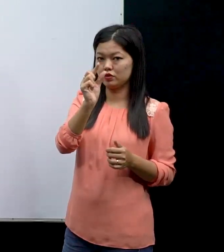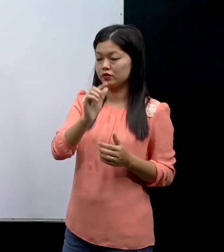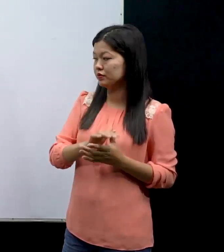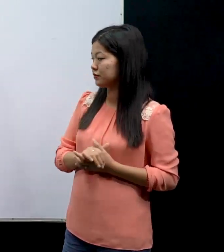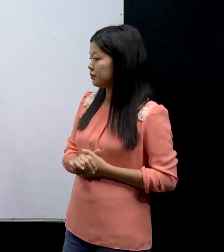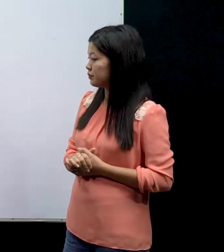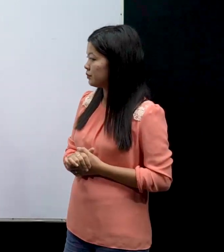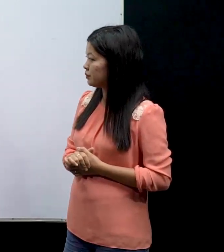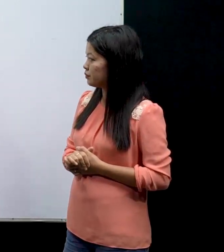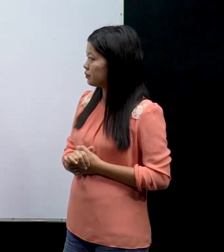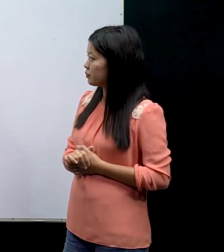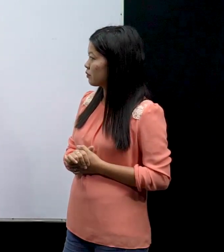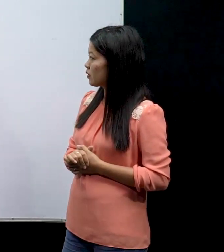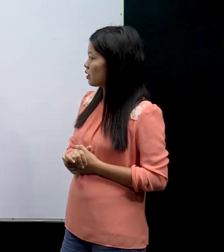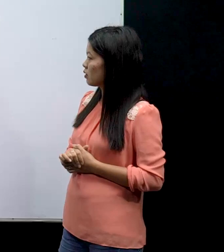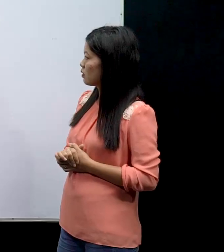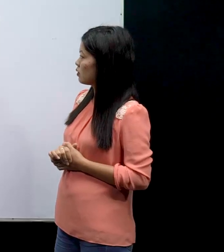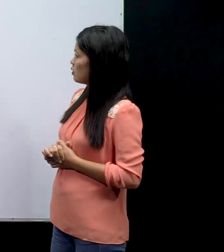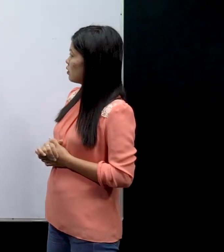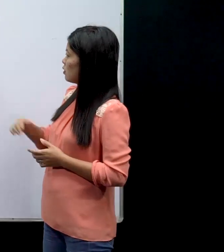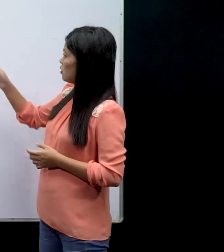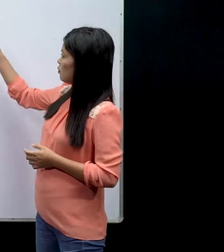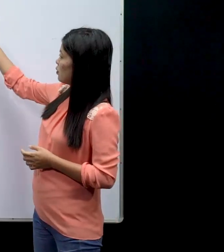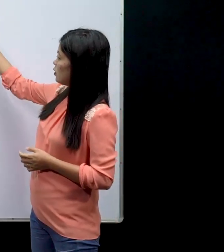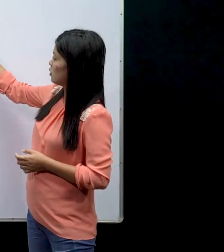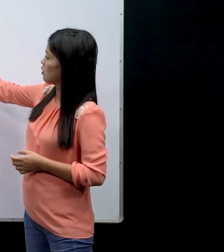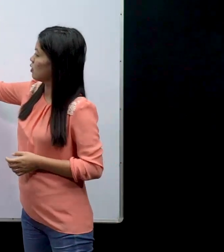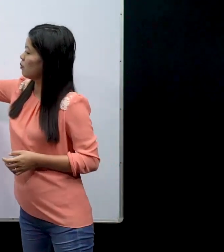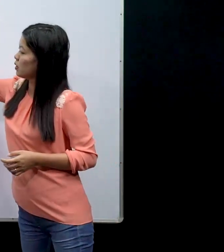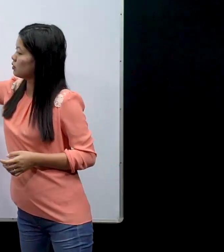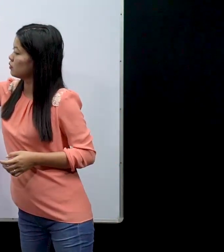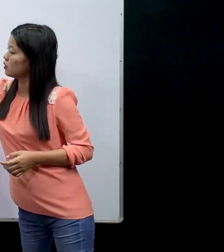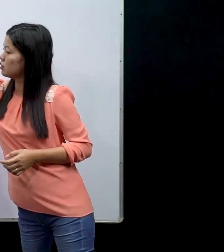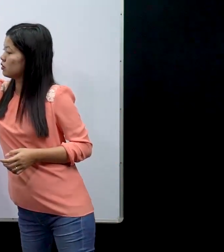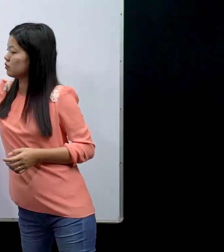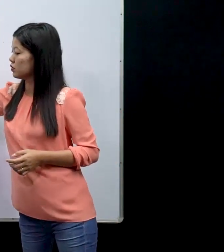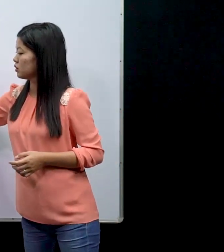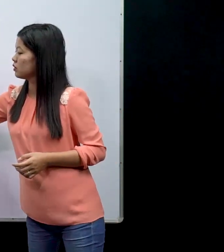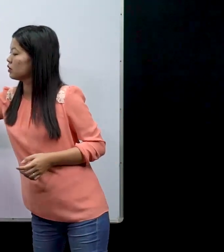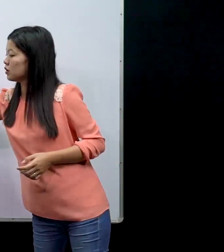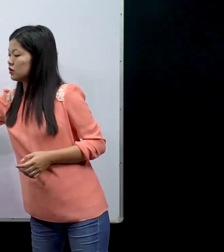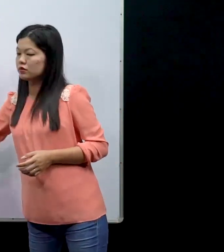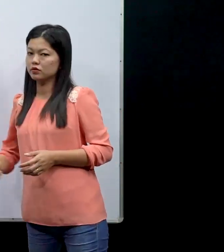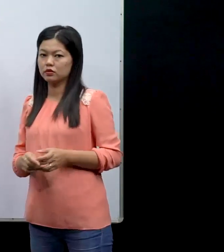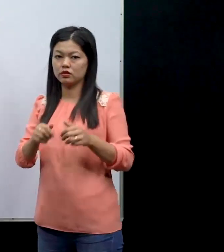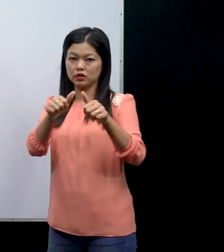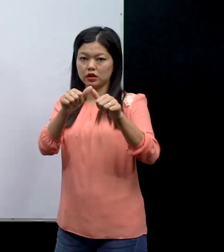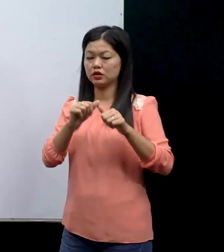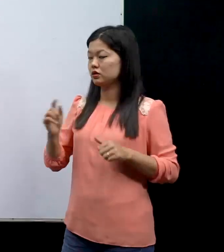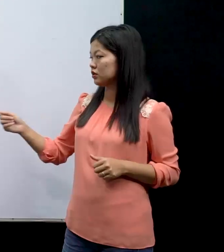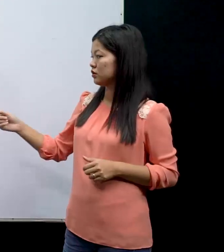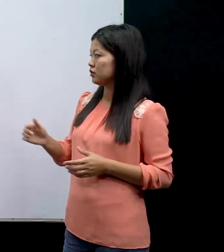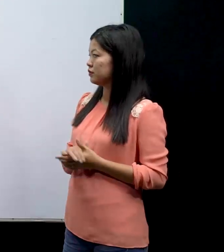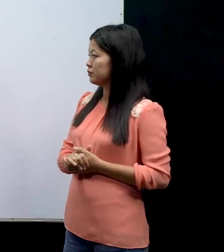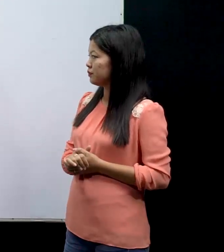So the molecular mass for carbon dioxide would be 44 U. Clear? Now let's